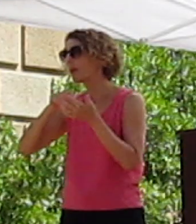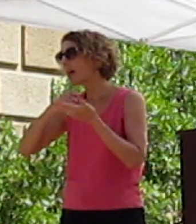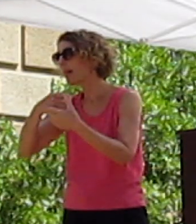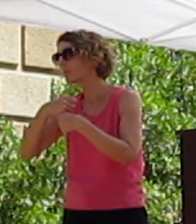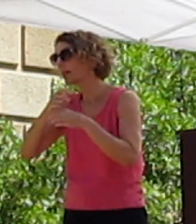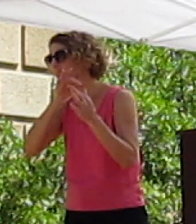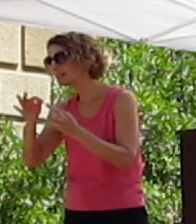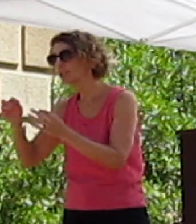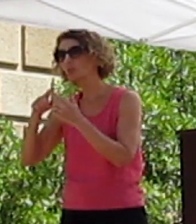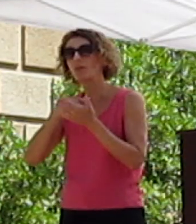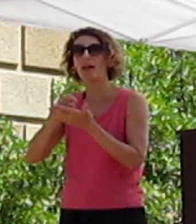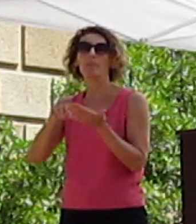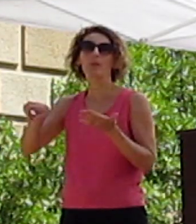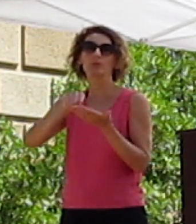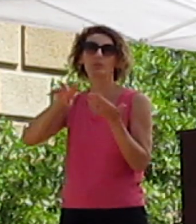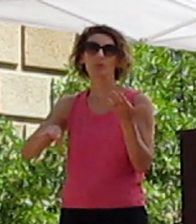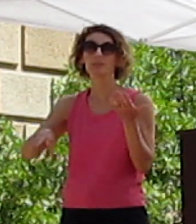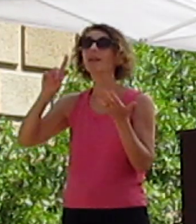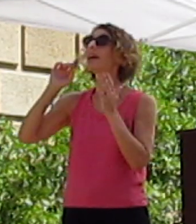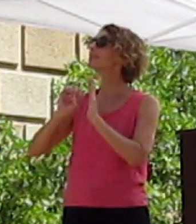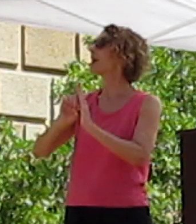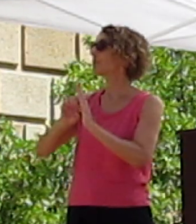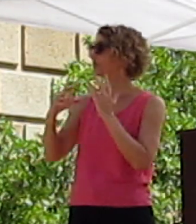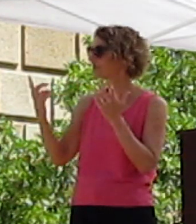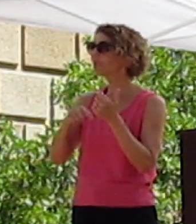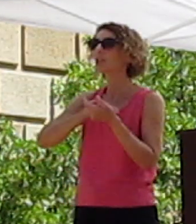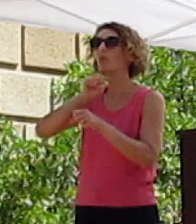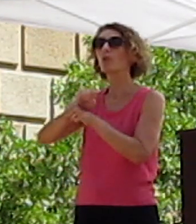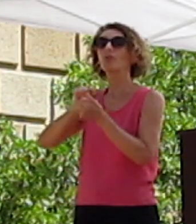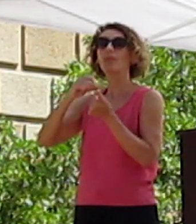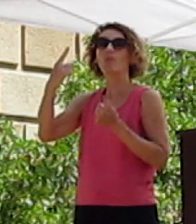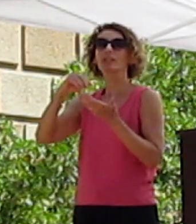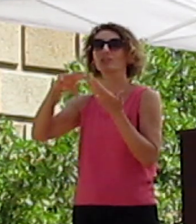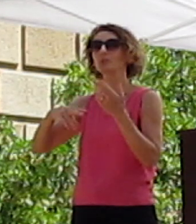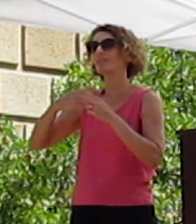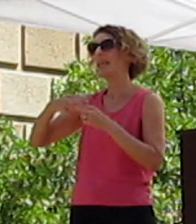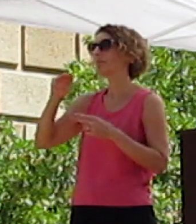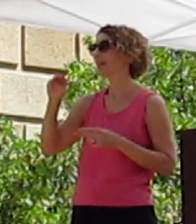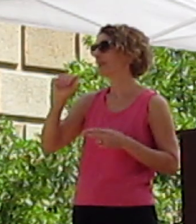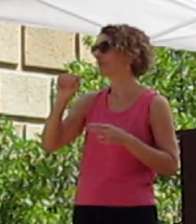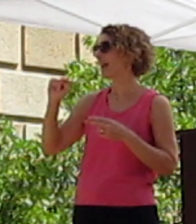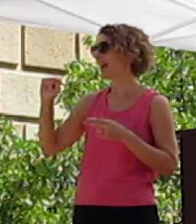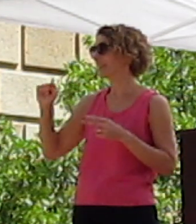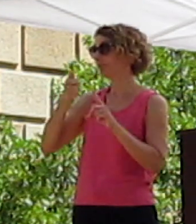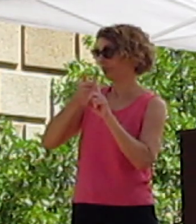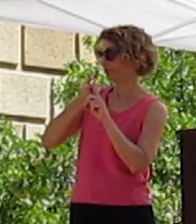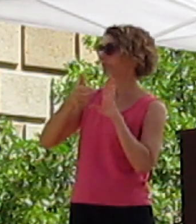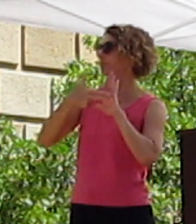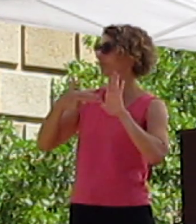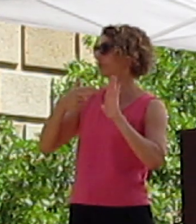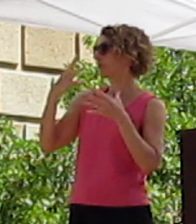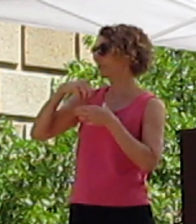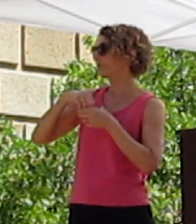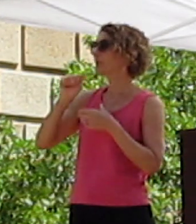these students. So for example, I have worked with a student named Matt, and Matt is diagnosed with